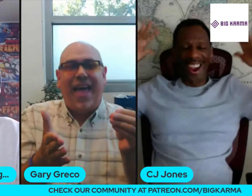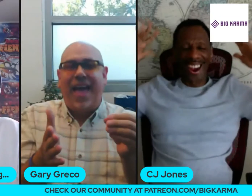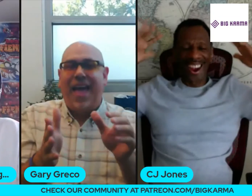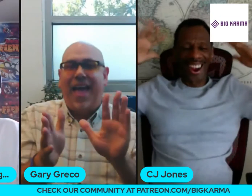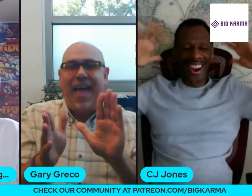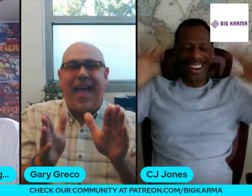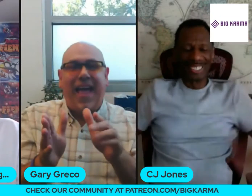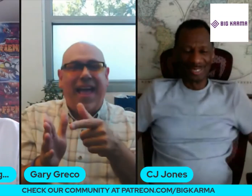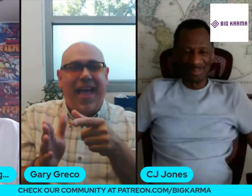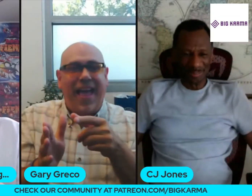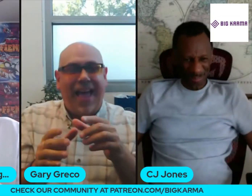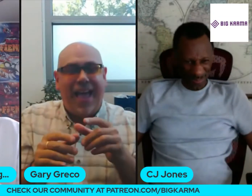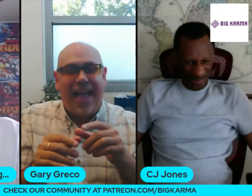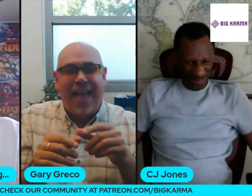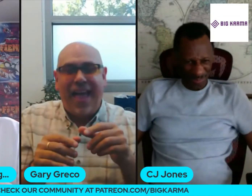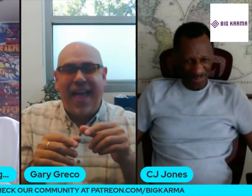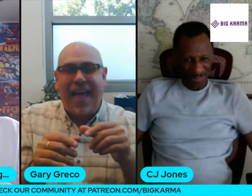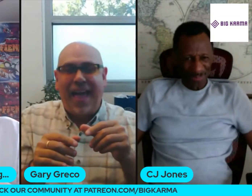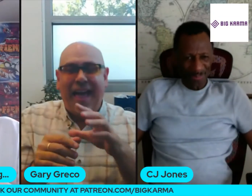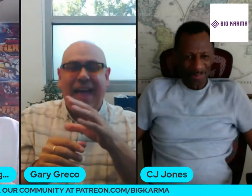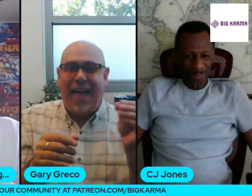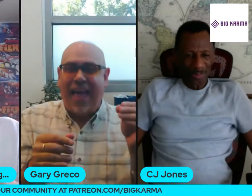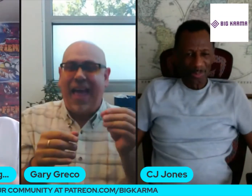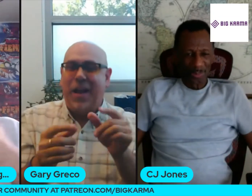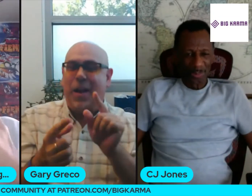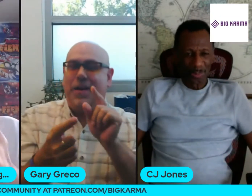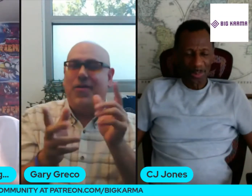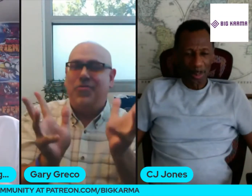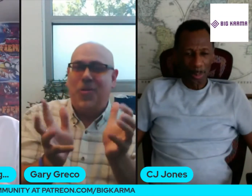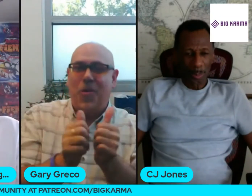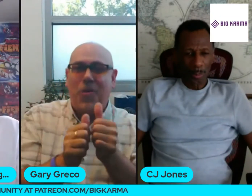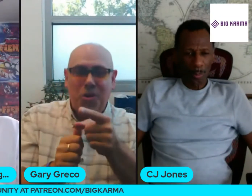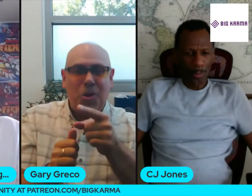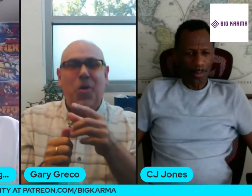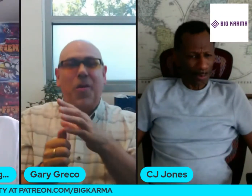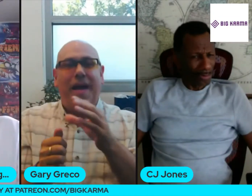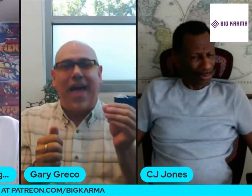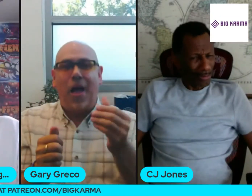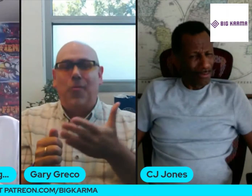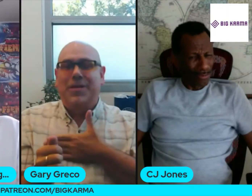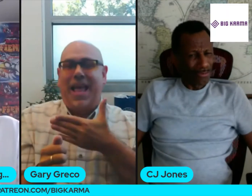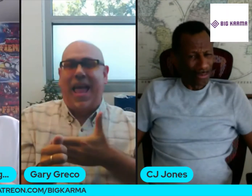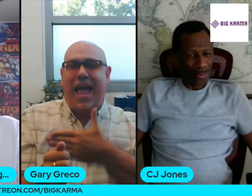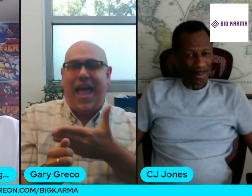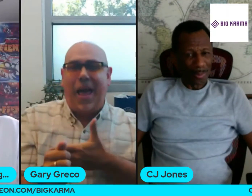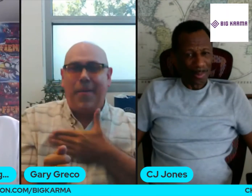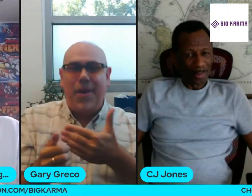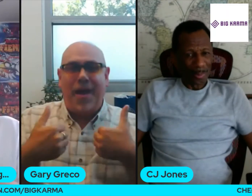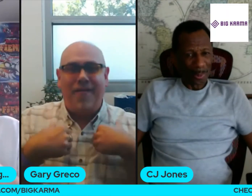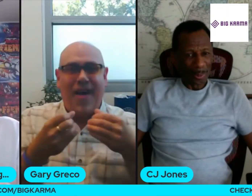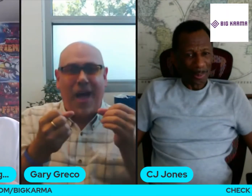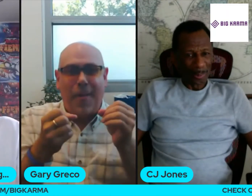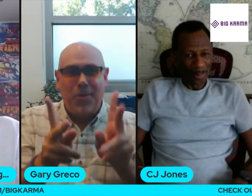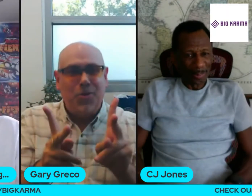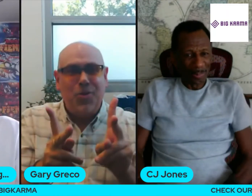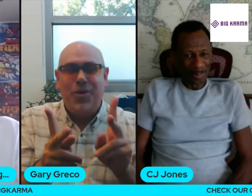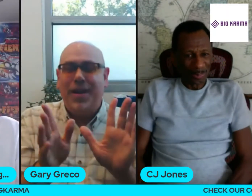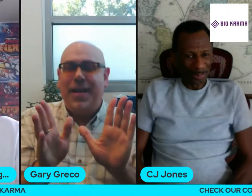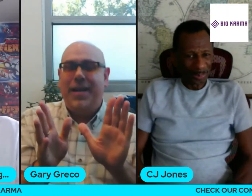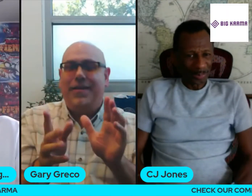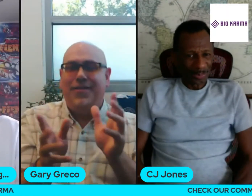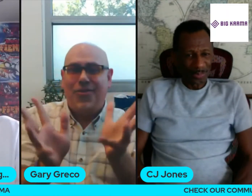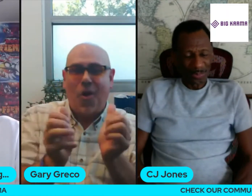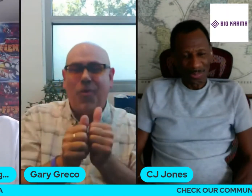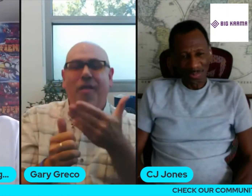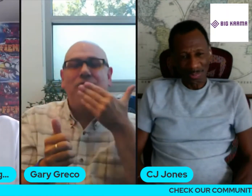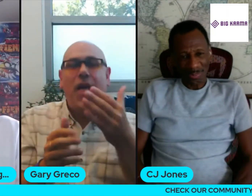rest of our audience at home will be really happy about this video. So thank you so much for showing